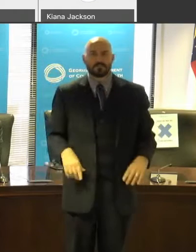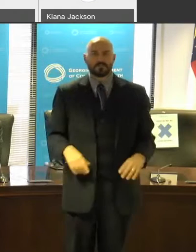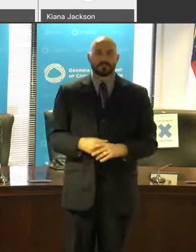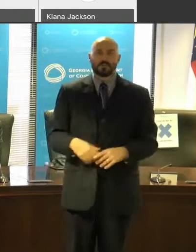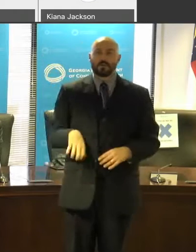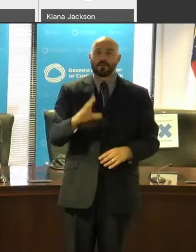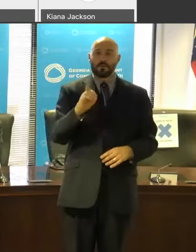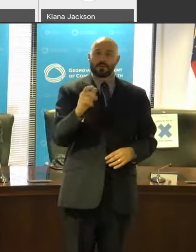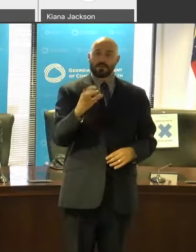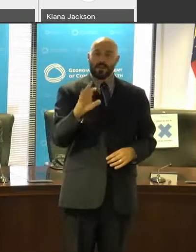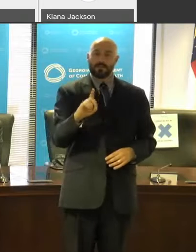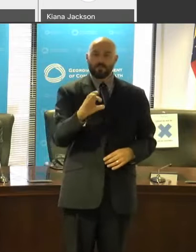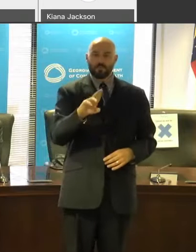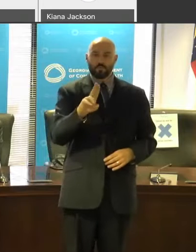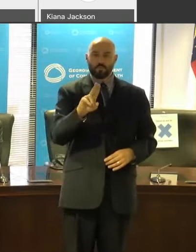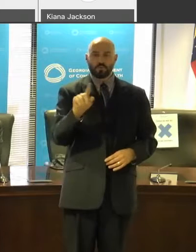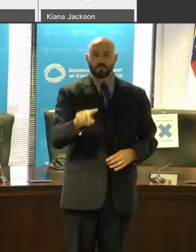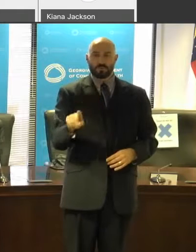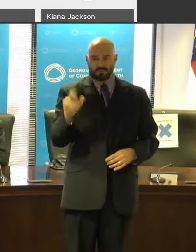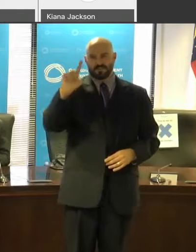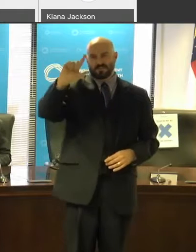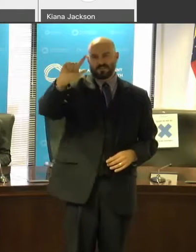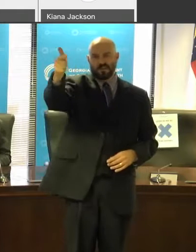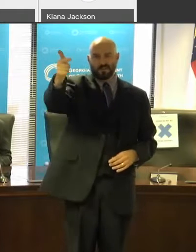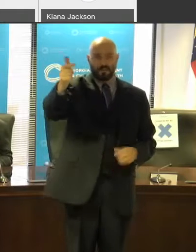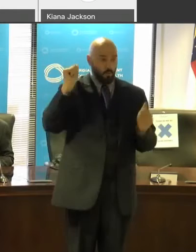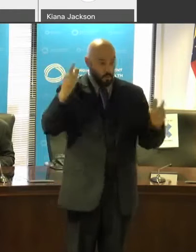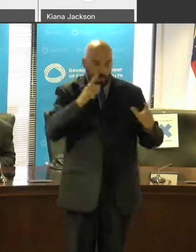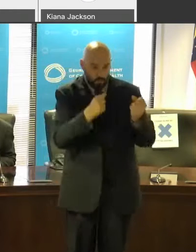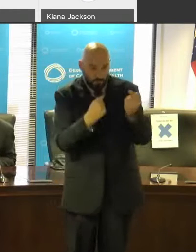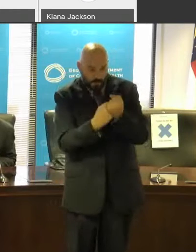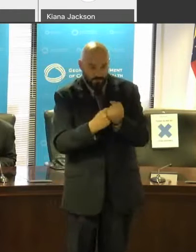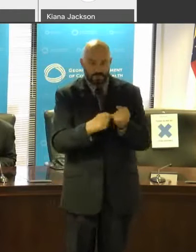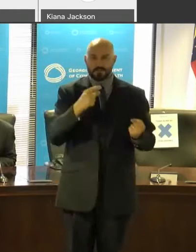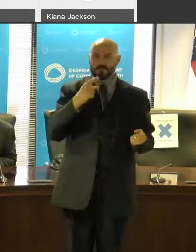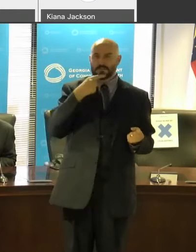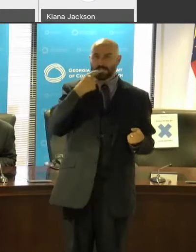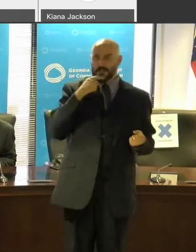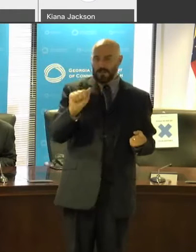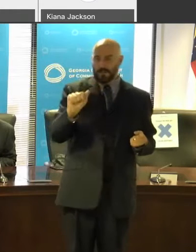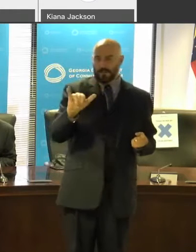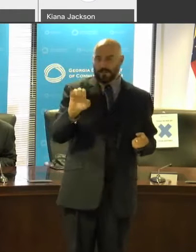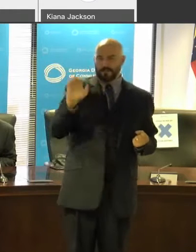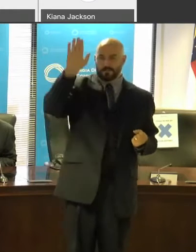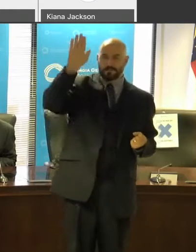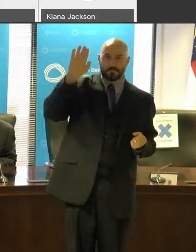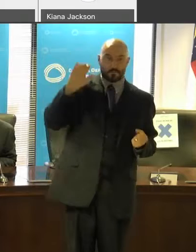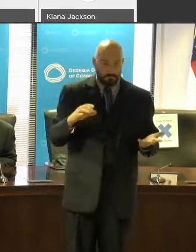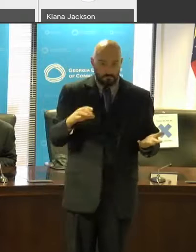Cruz has seconded that. And all in favor say aye. Aye. Aye.